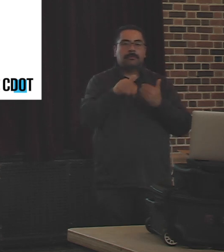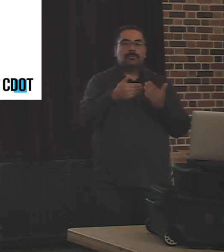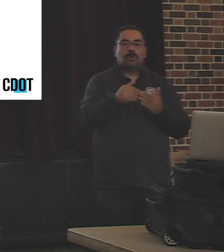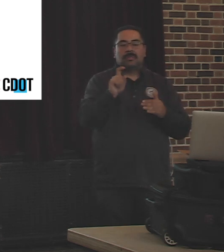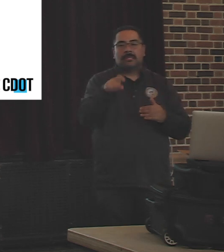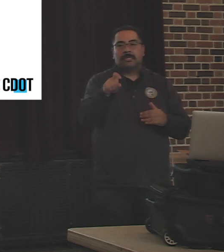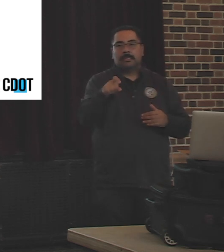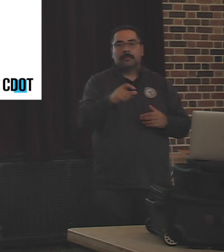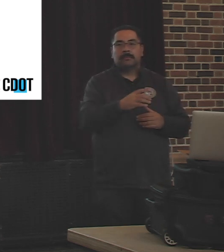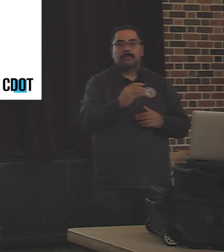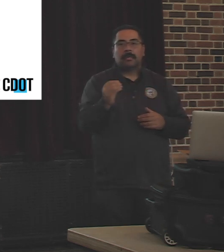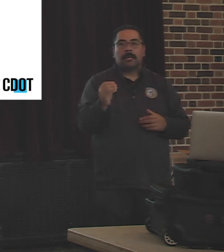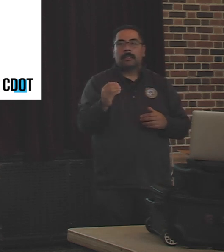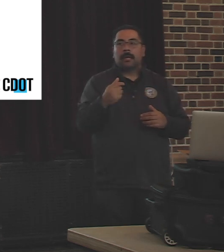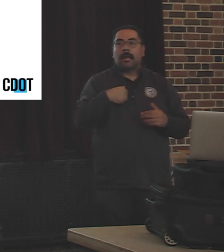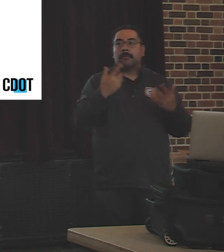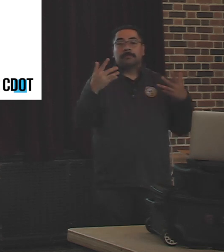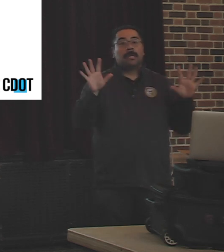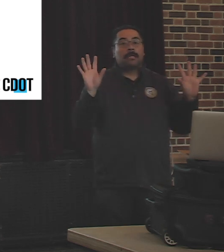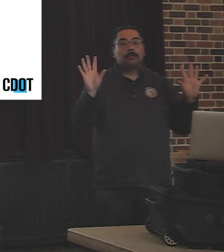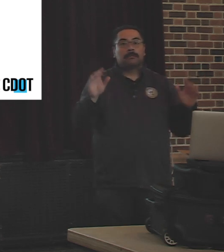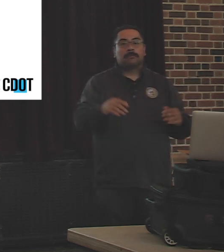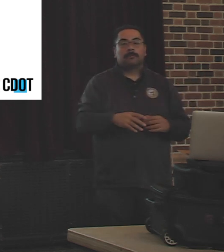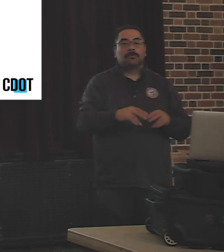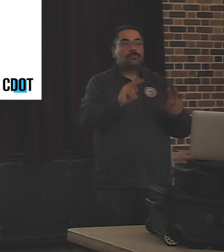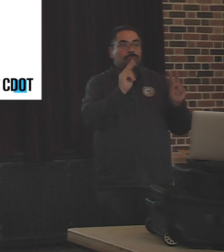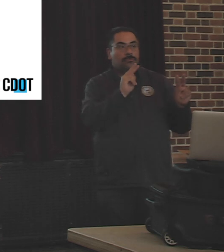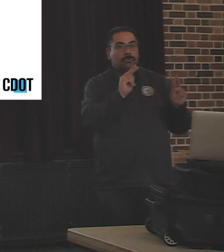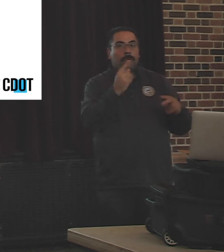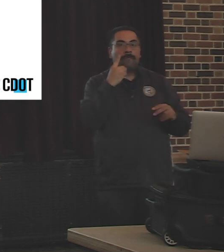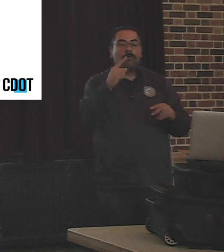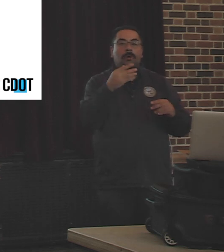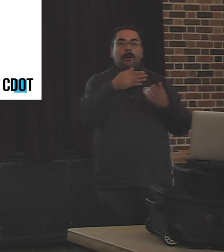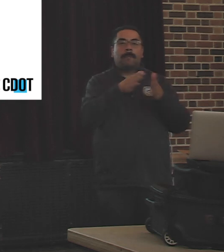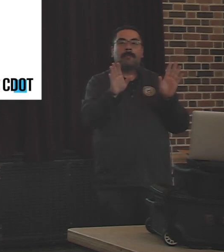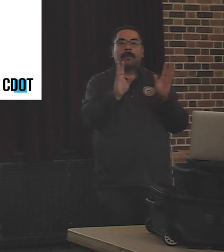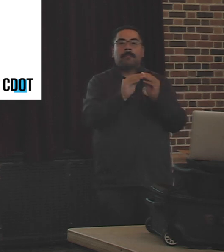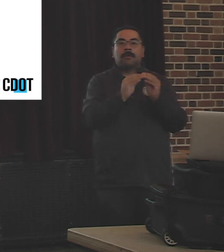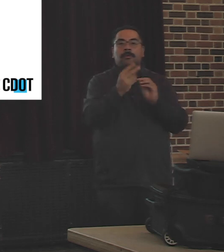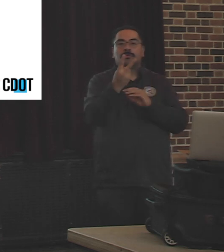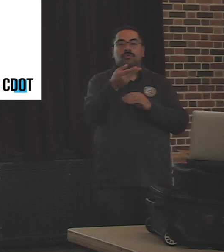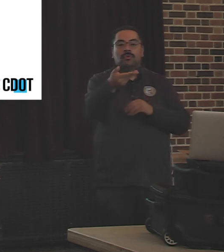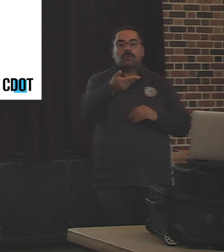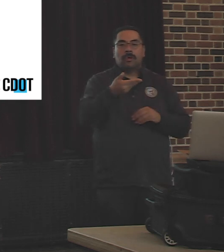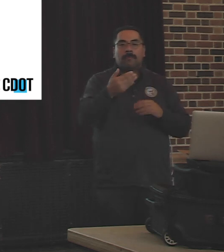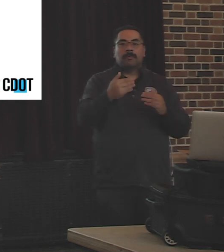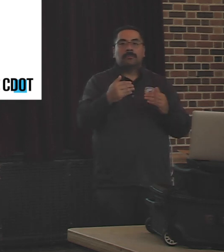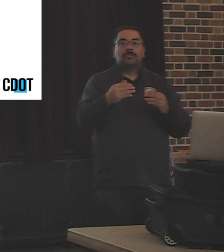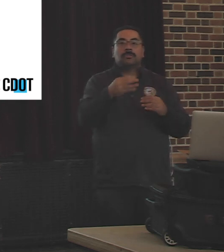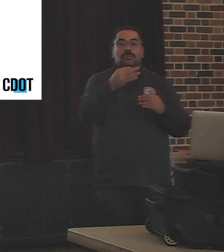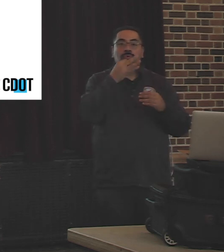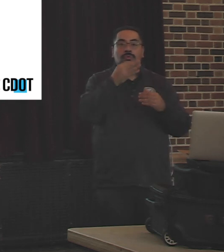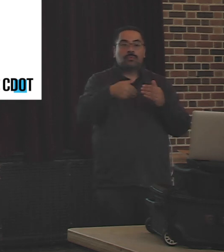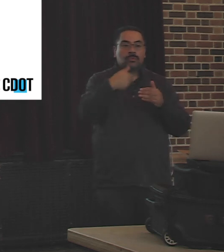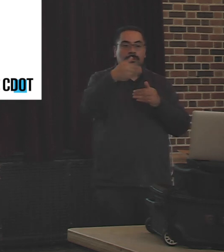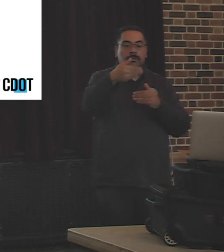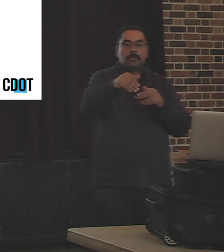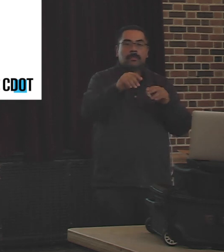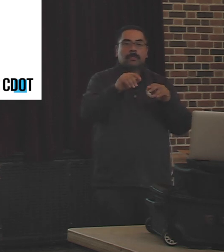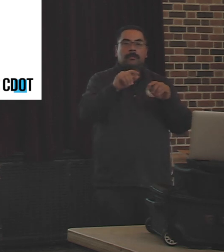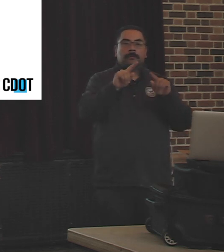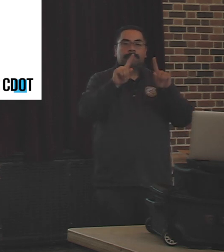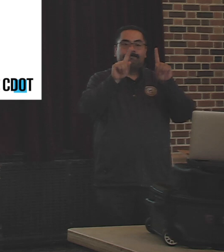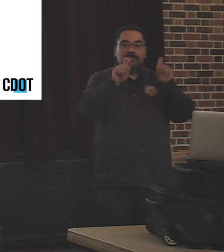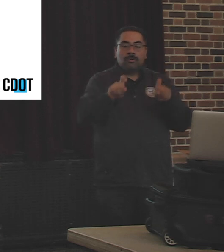out. And I am done. So keep an eye out for public meeting number 2 invitation, the upcoming surveys. You can email comments to the